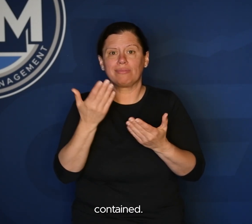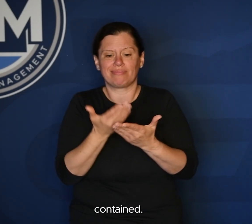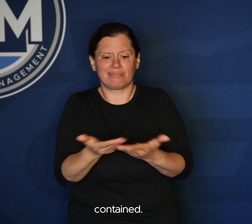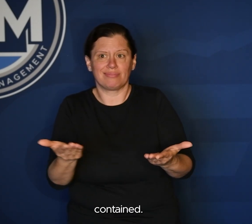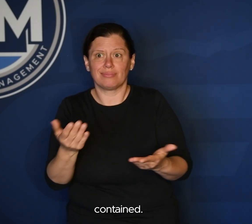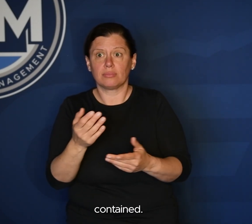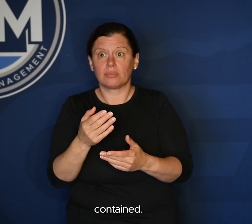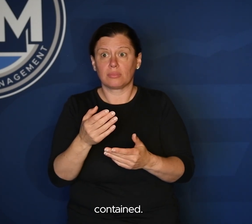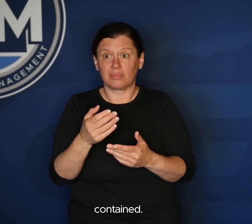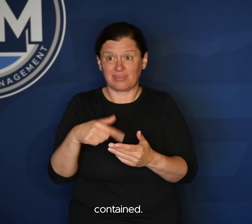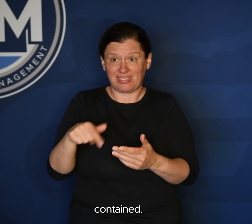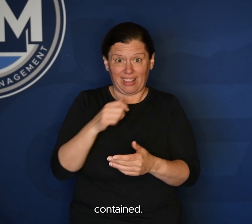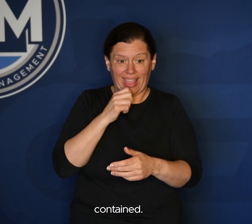contained.